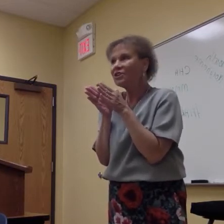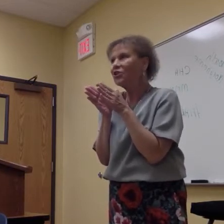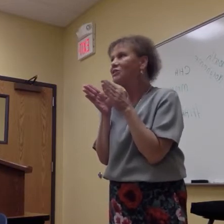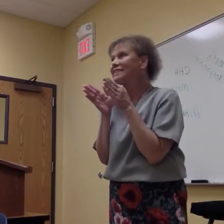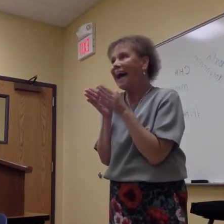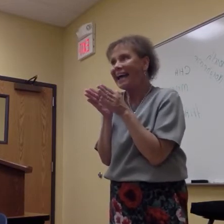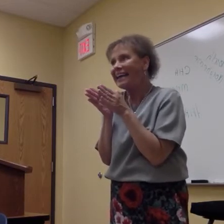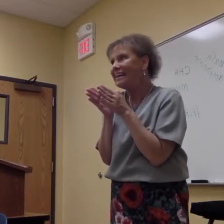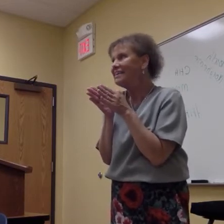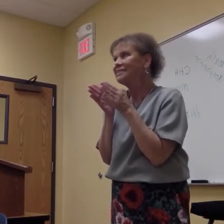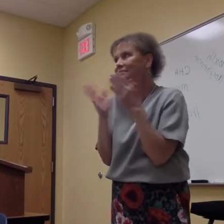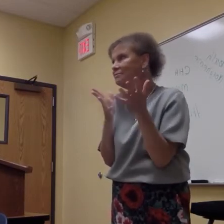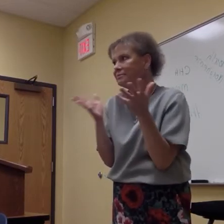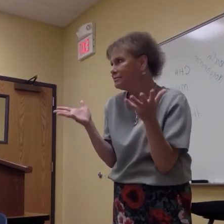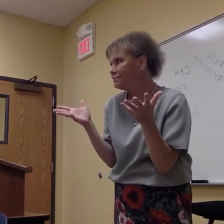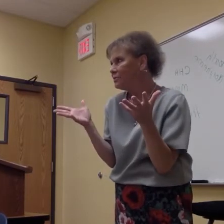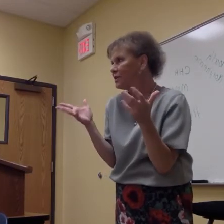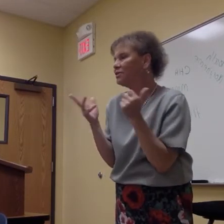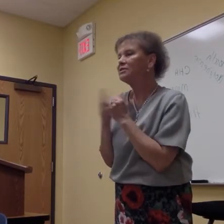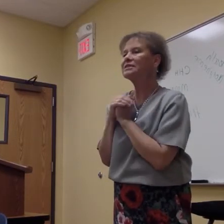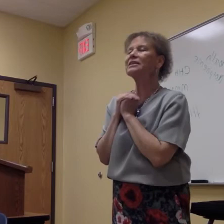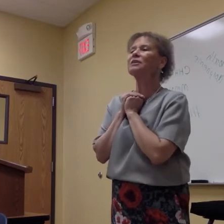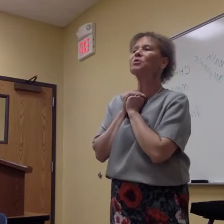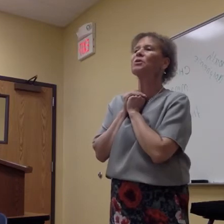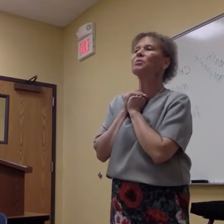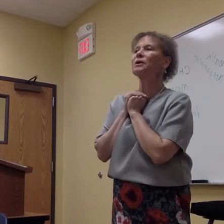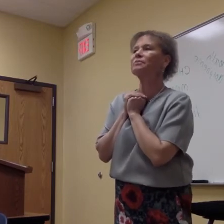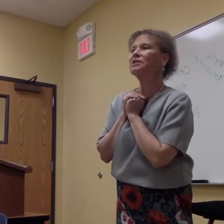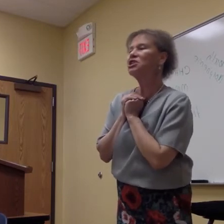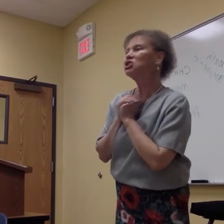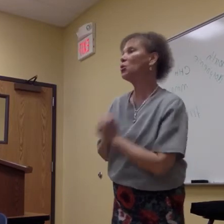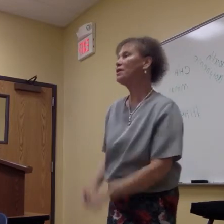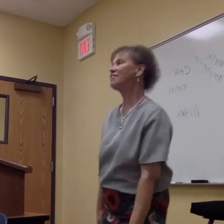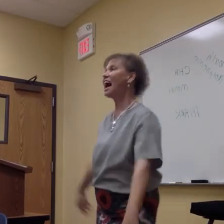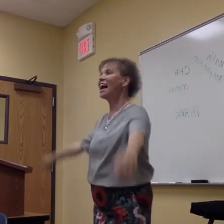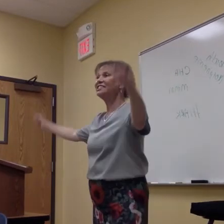little, tiny, whatever synonym you want to put. So we've got